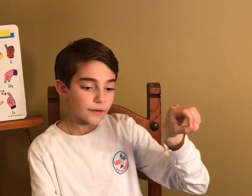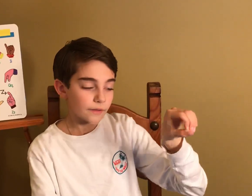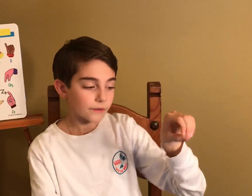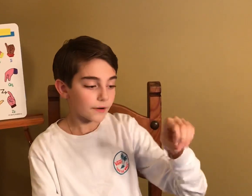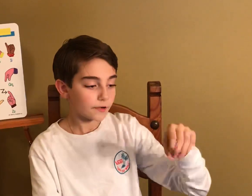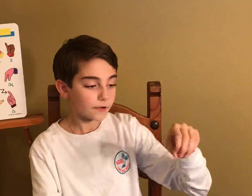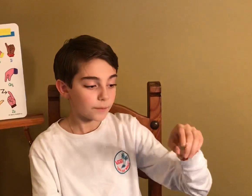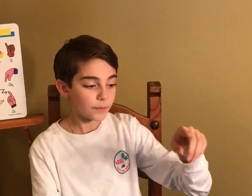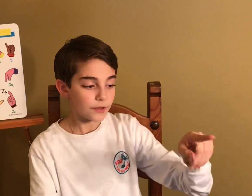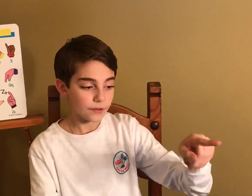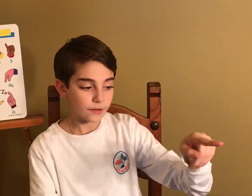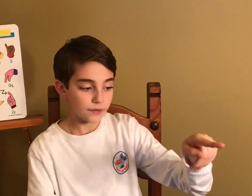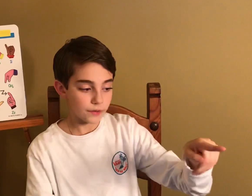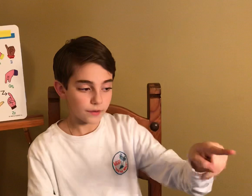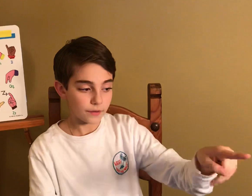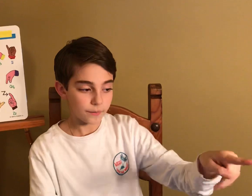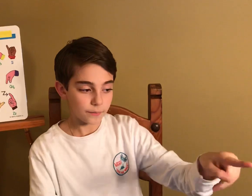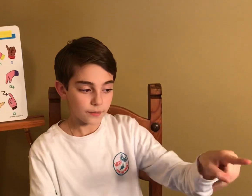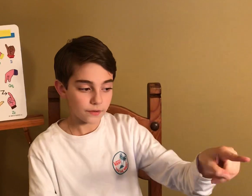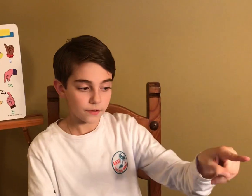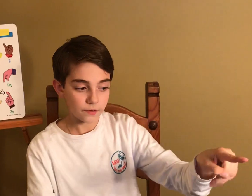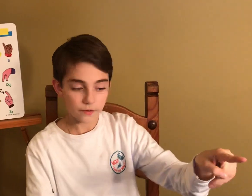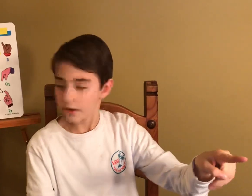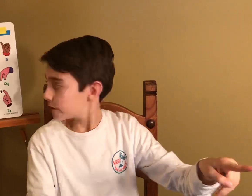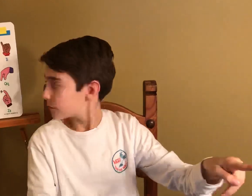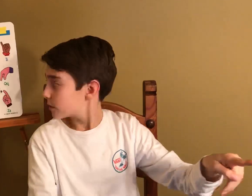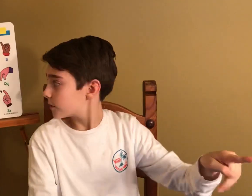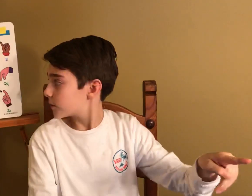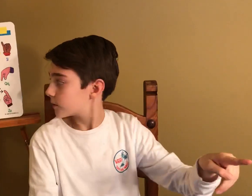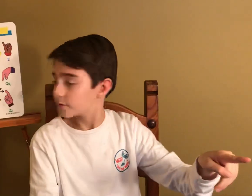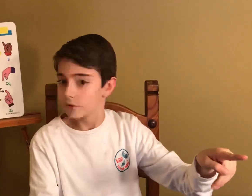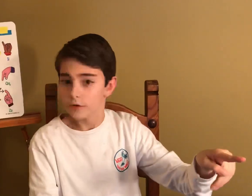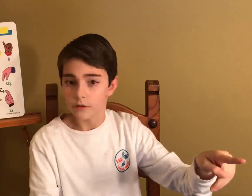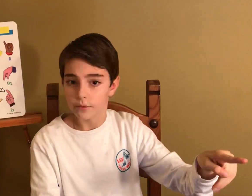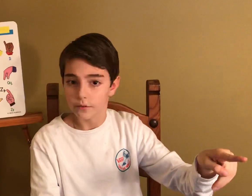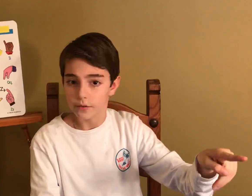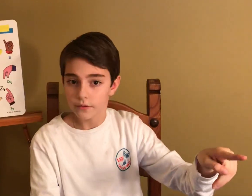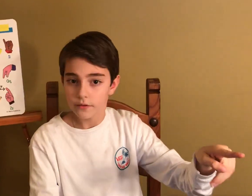Next letter is P, and P is kind of one of the more confusing ones.